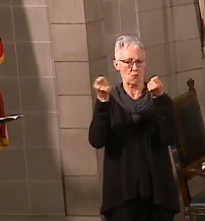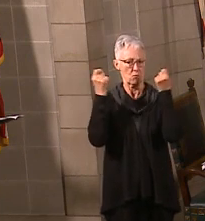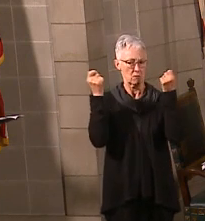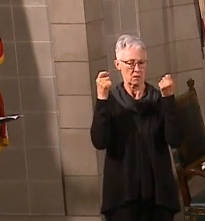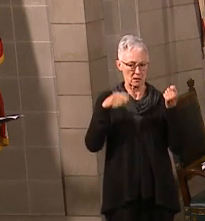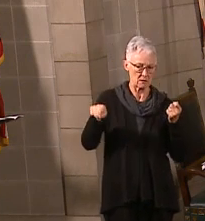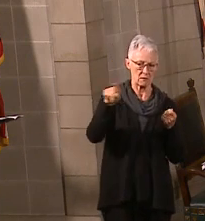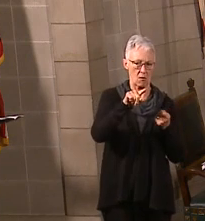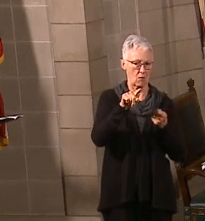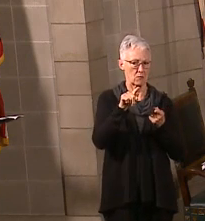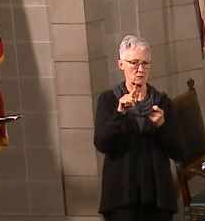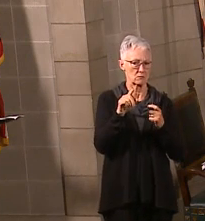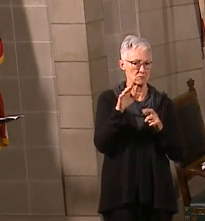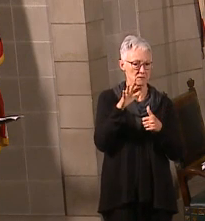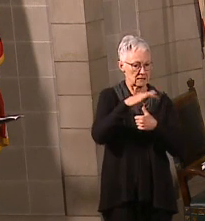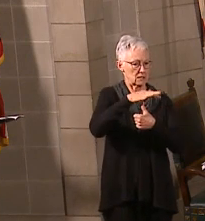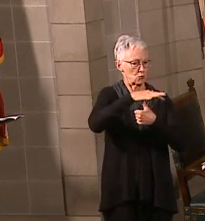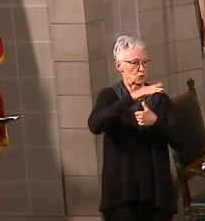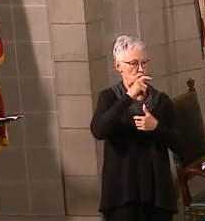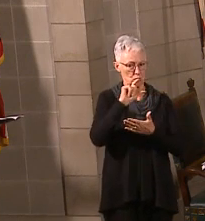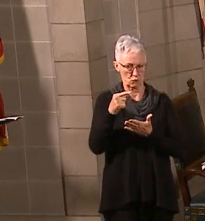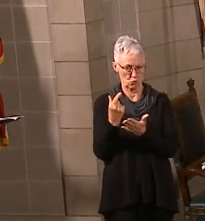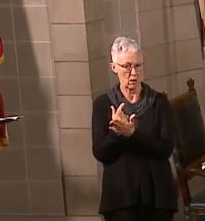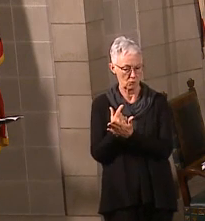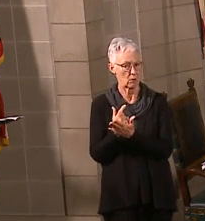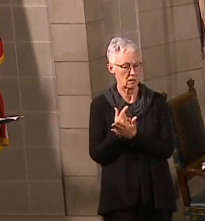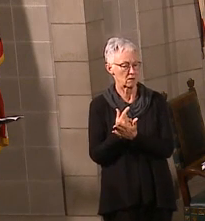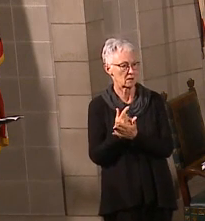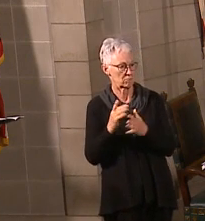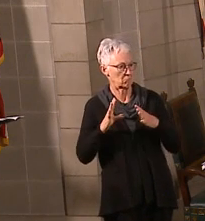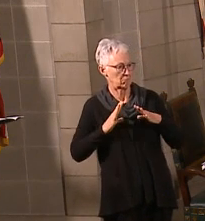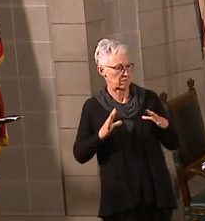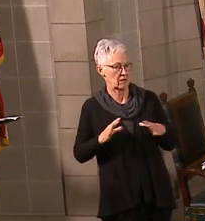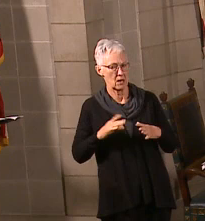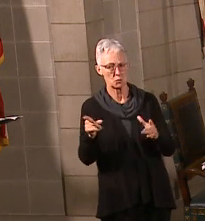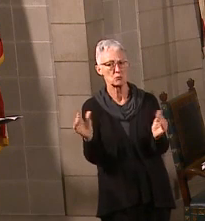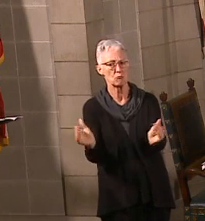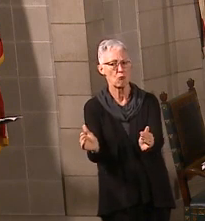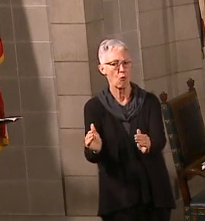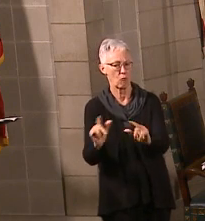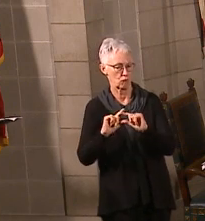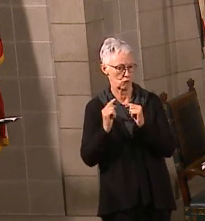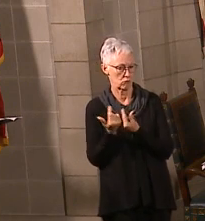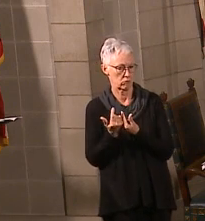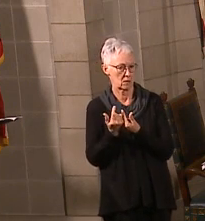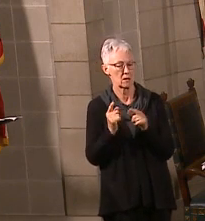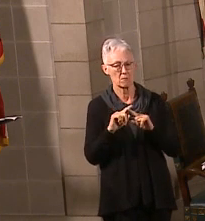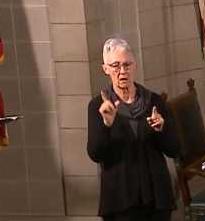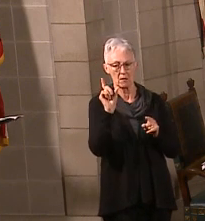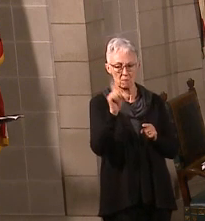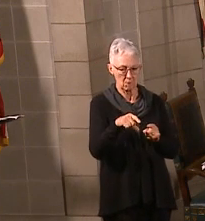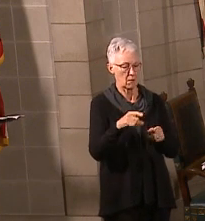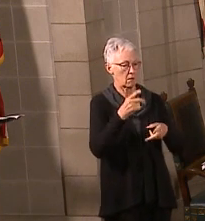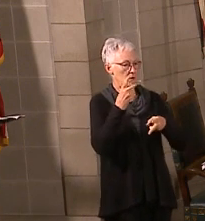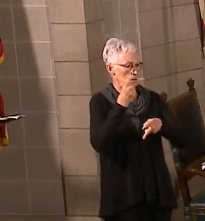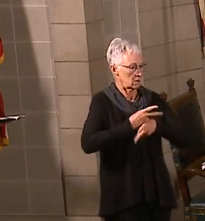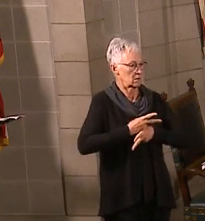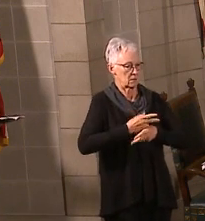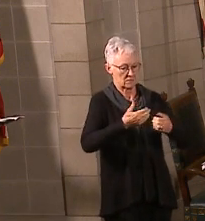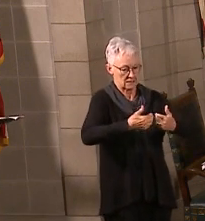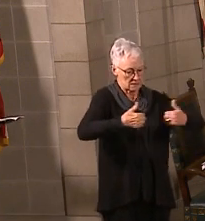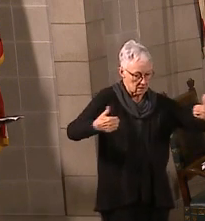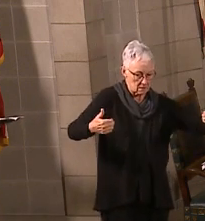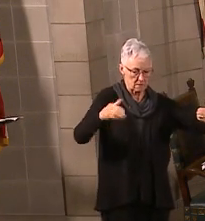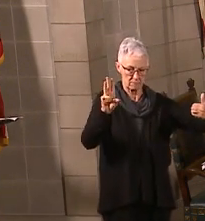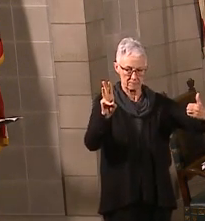recognize the seniors is a great way to help recognize the seniors who are graduating, but also keep that social distancing so that you don't have that